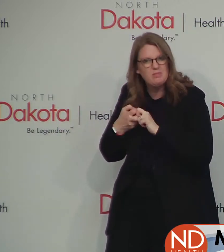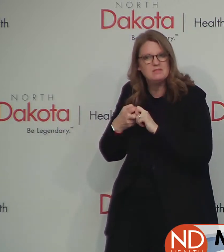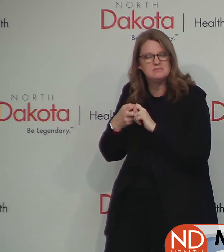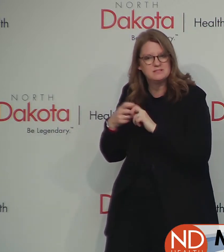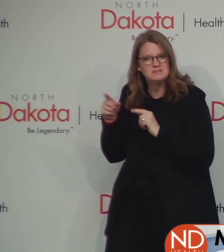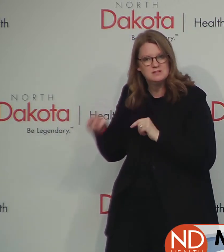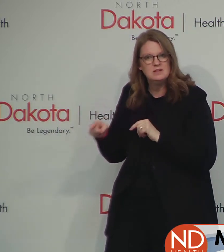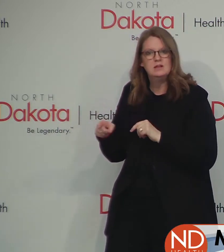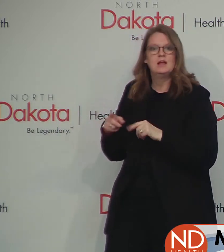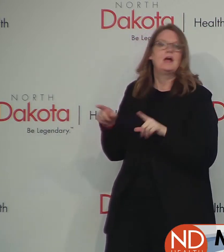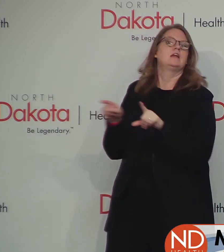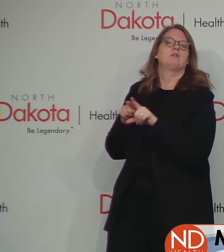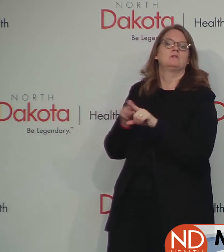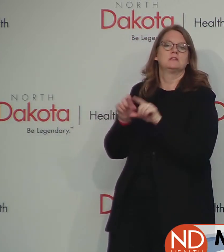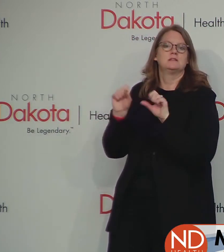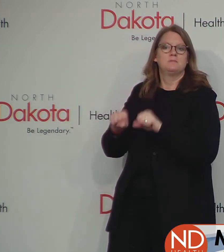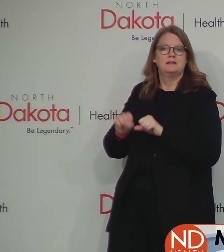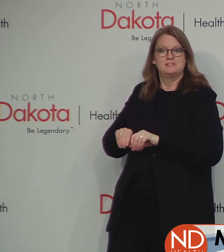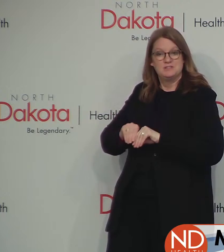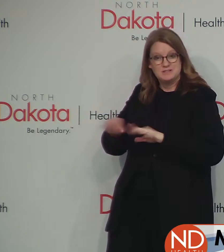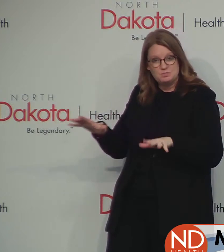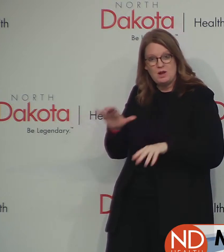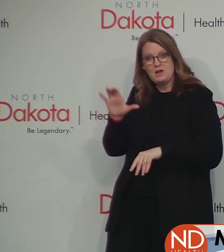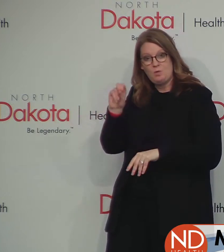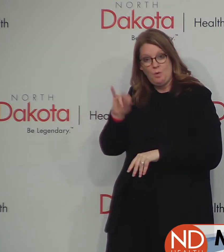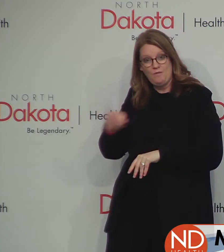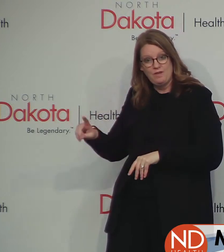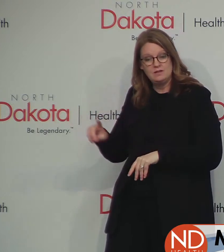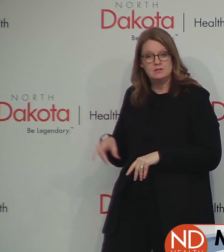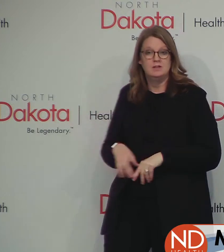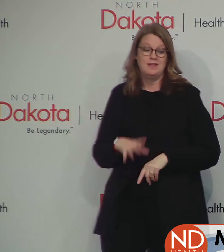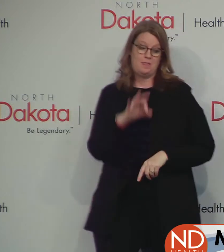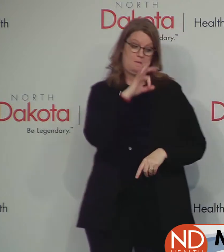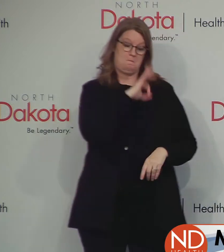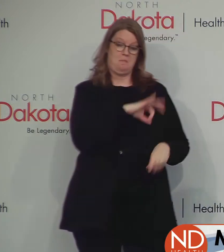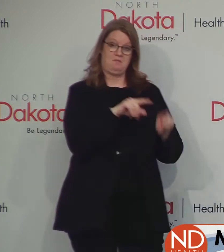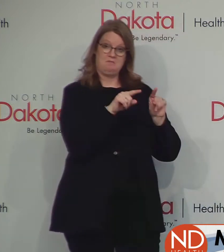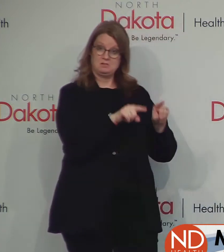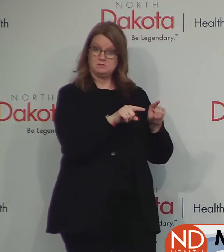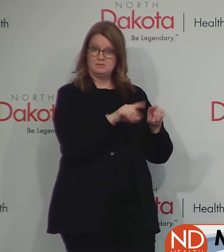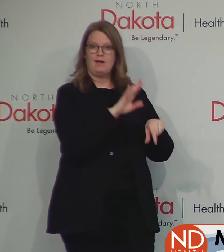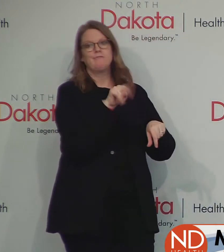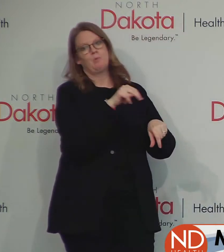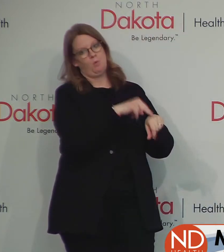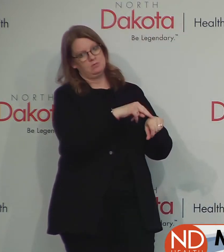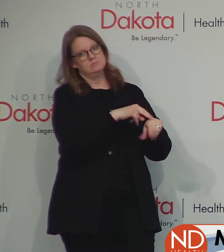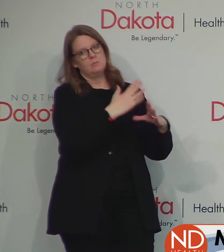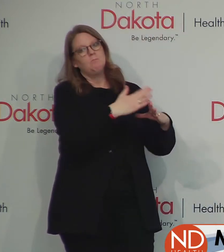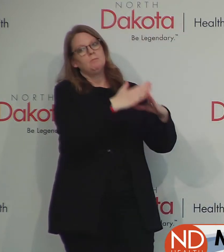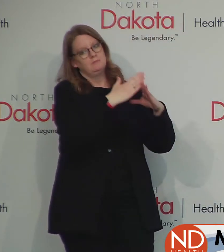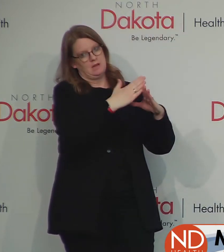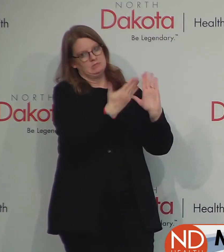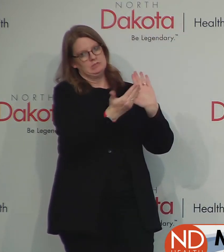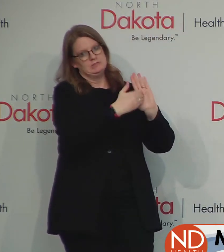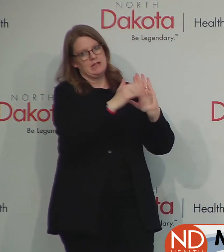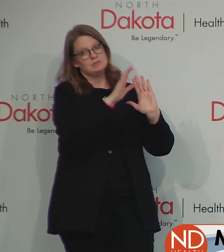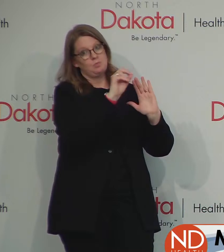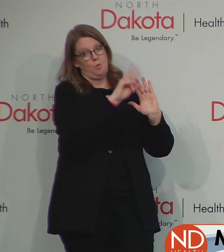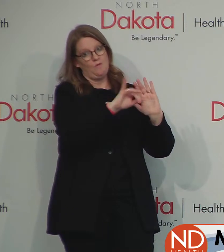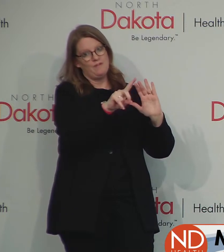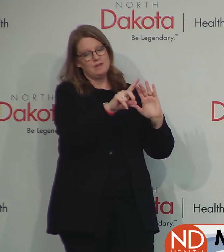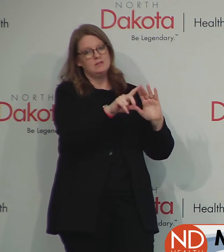then the potential to spread COVID to loved ones. The benefits of vaccine, of course, high protection against COVID